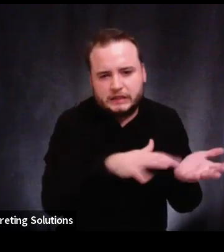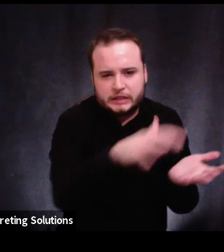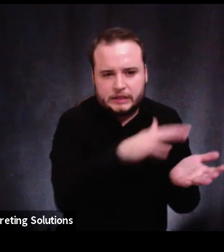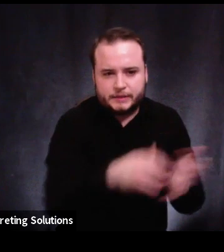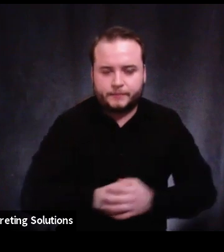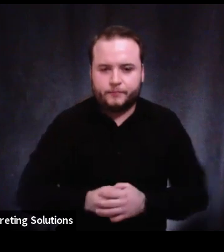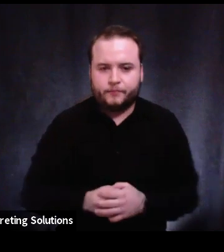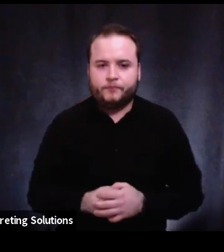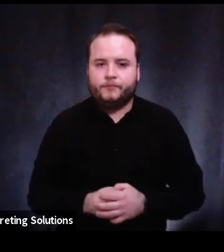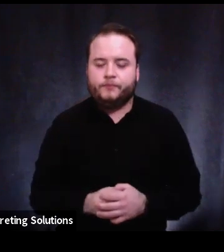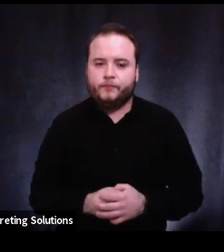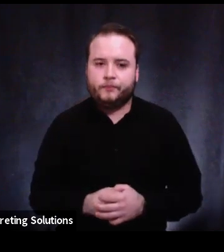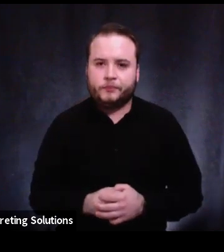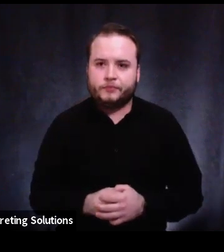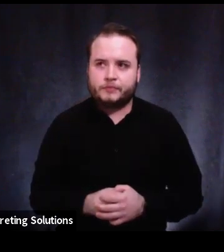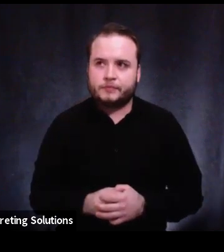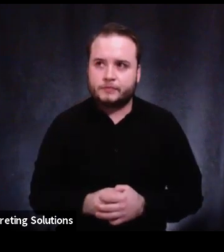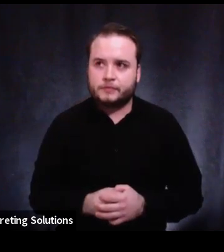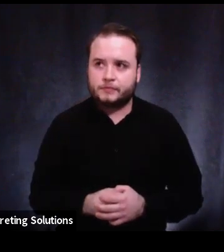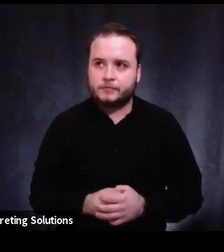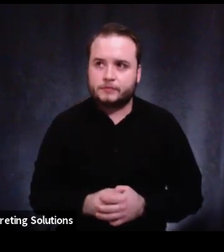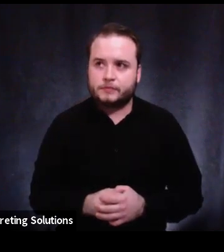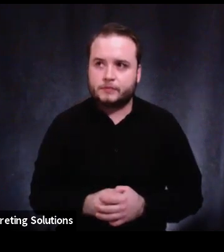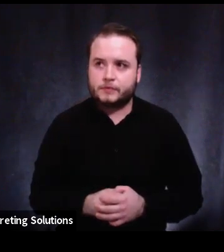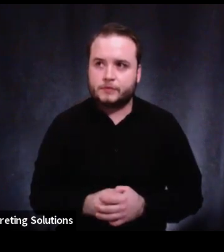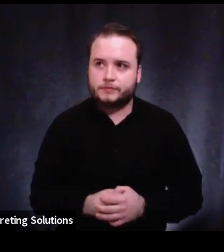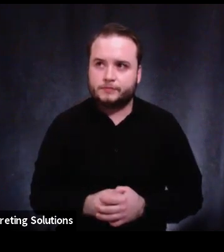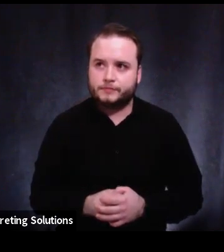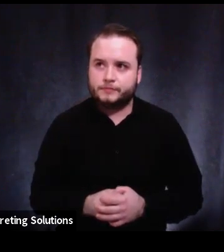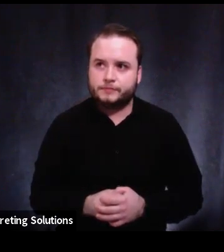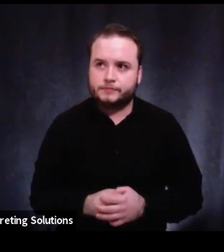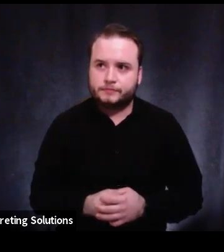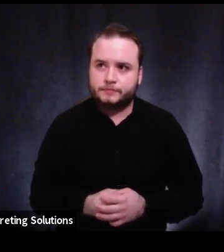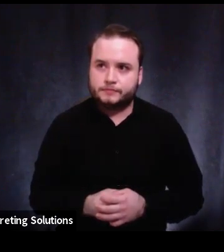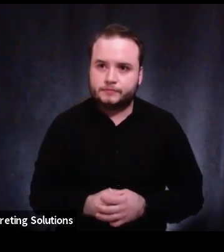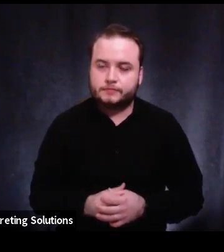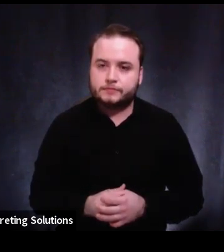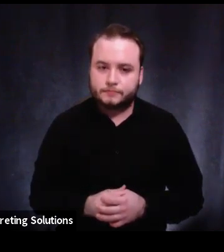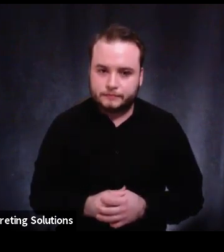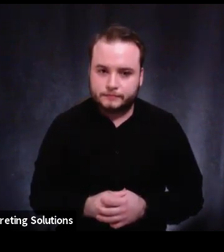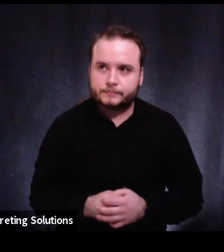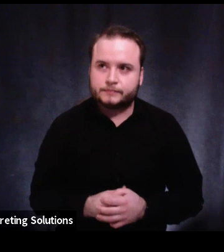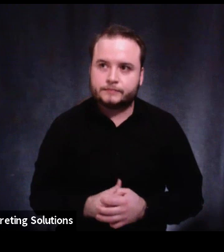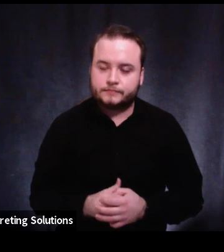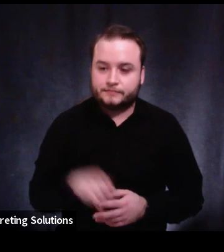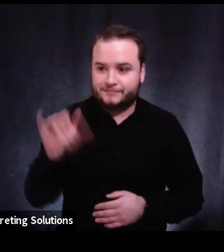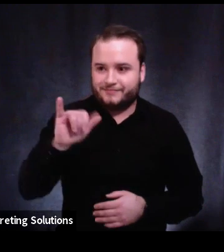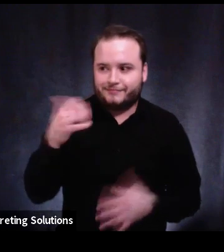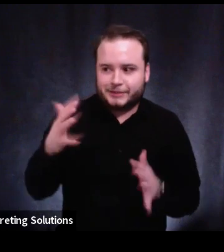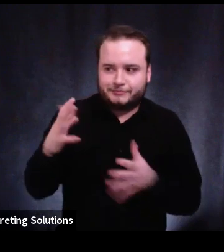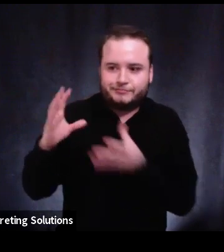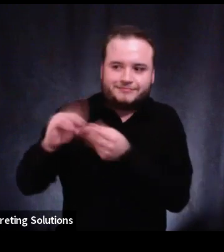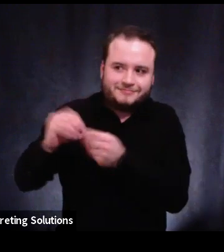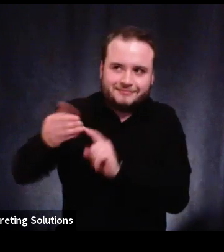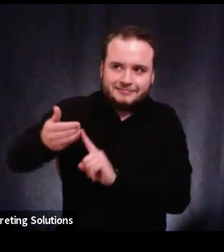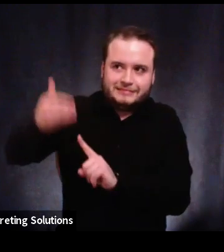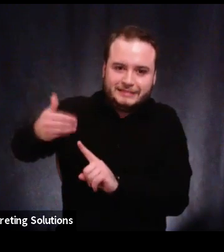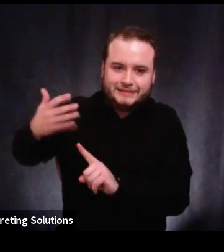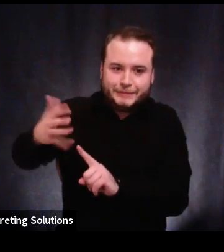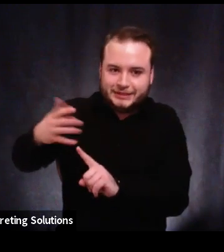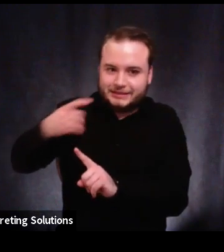Well, as I mentioned on an earlier question, that is the subject of a lot of discussion and planning work right now, is what